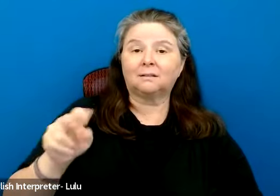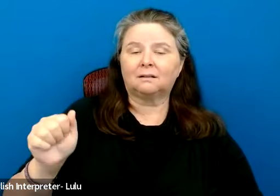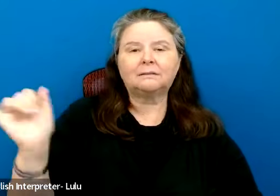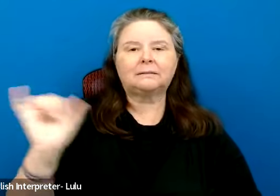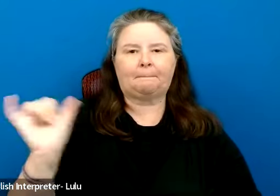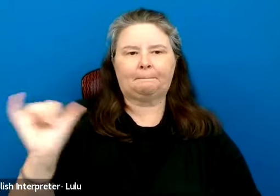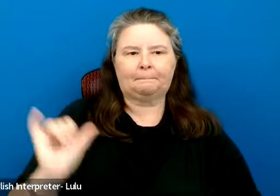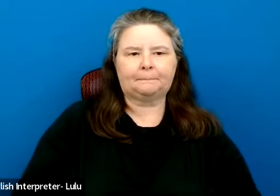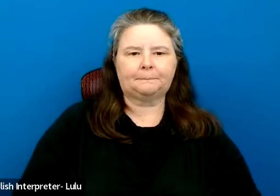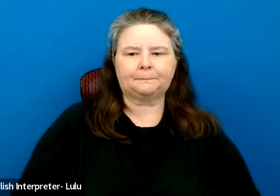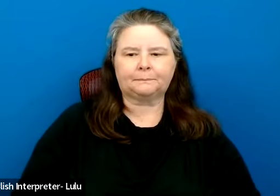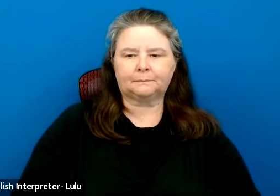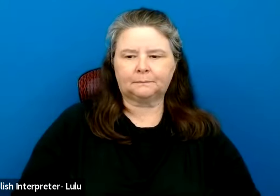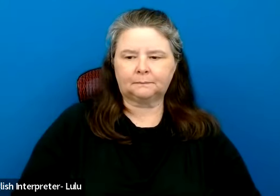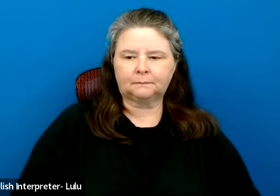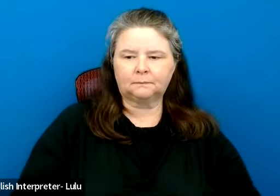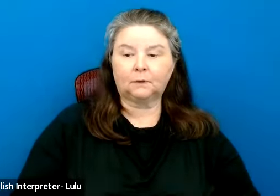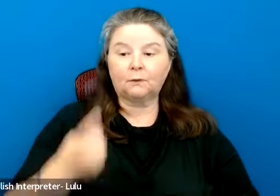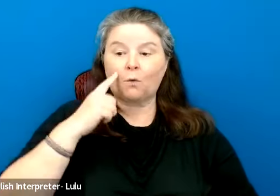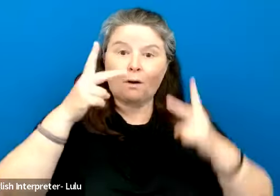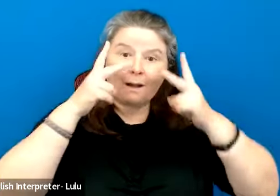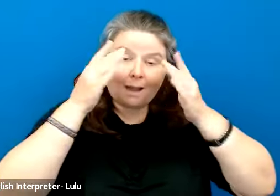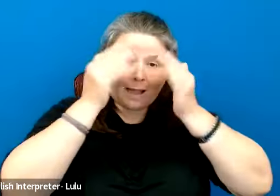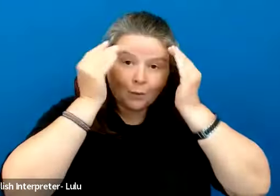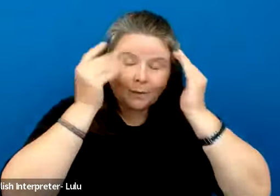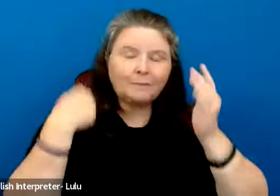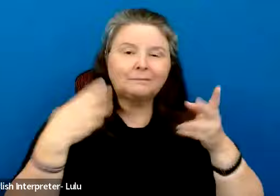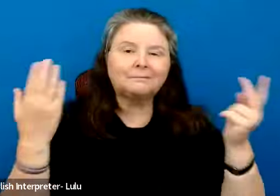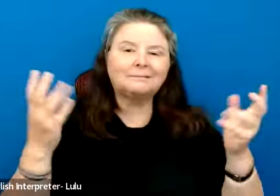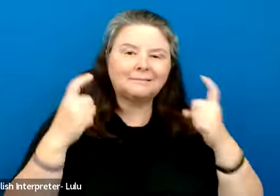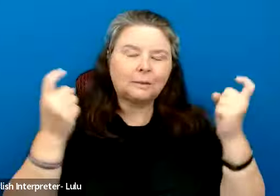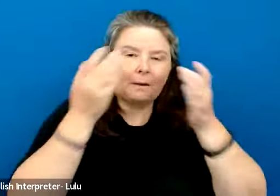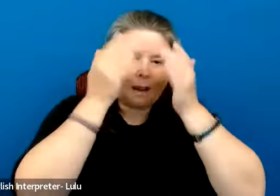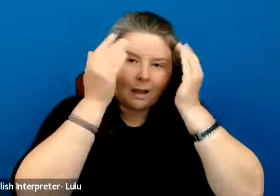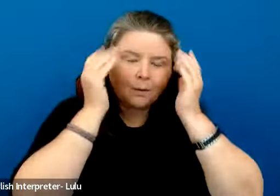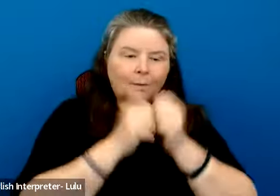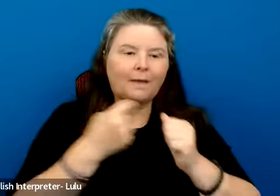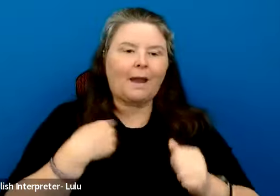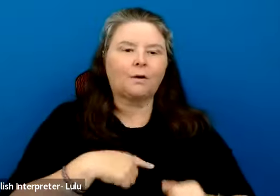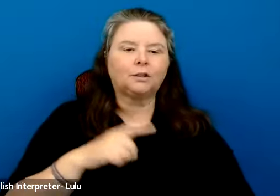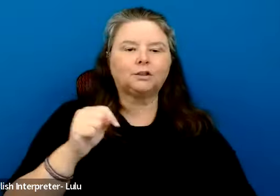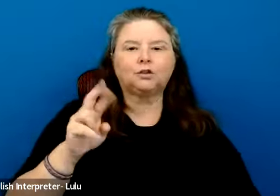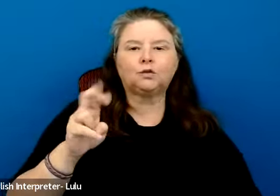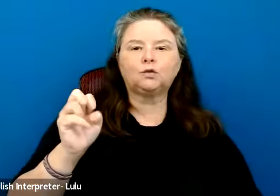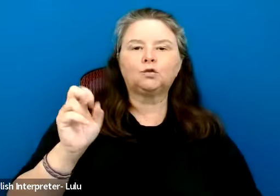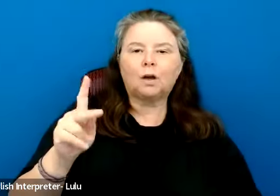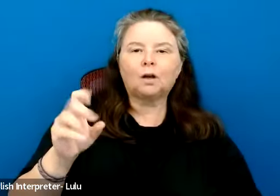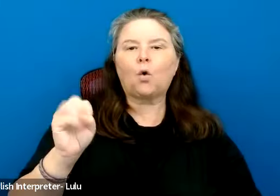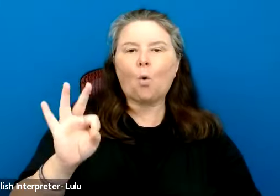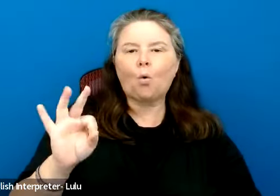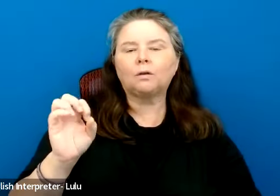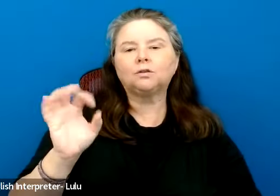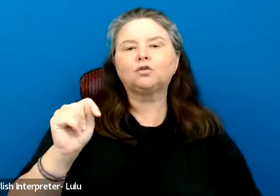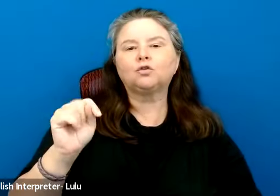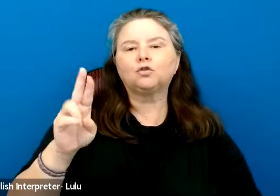same. For Halloween, we celebrated Halloween by doing our trunk or treat. This is always a great